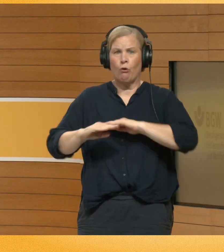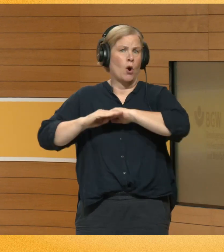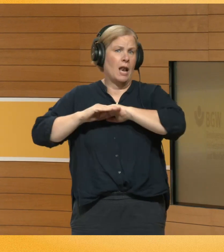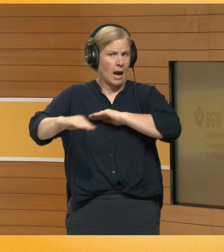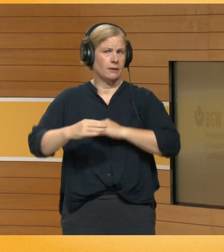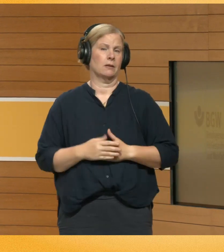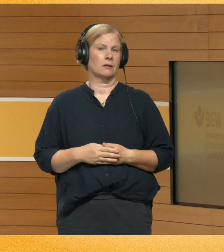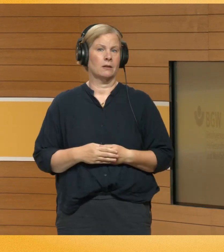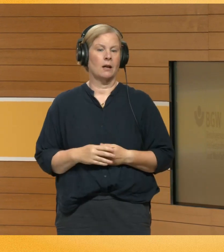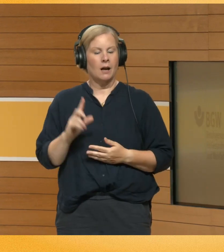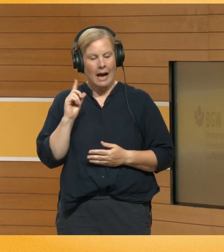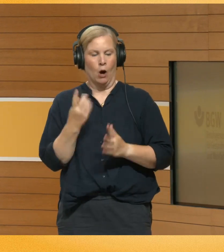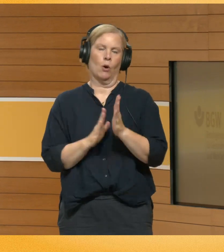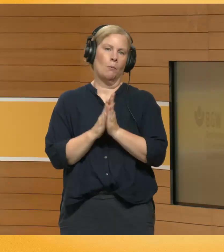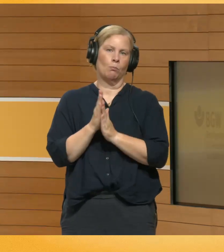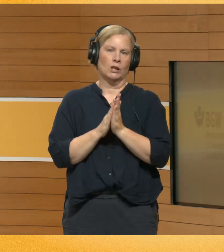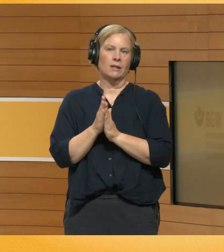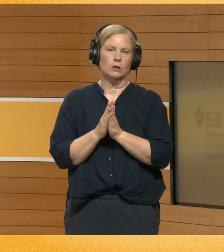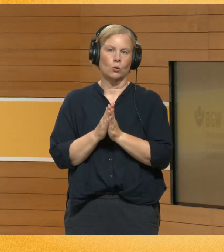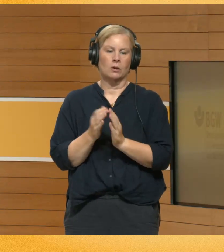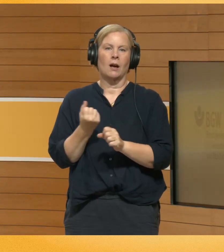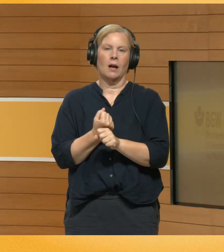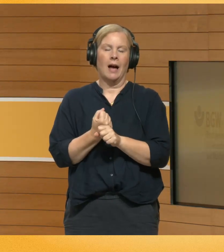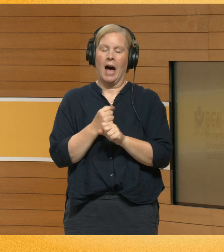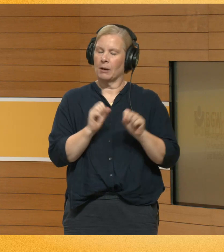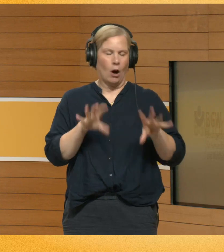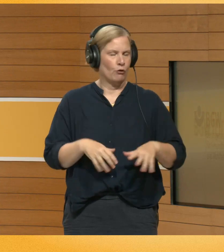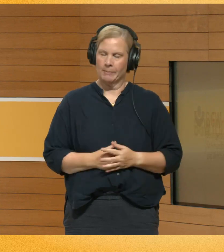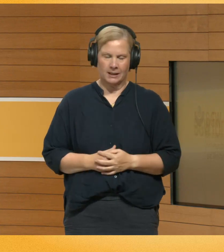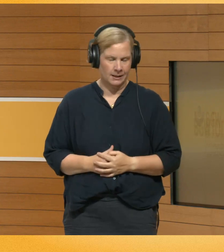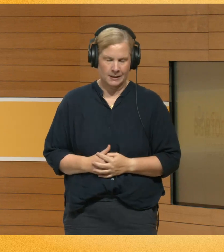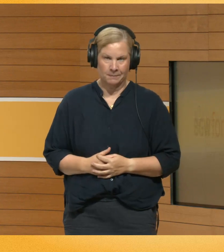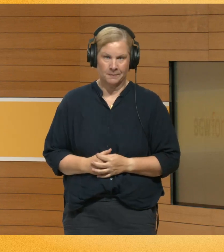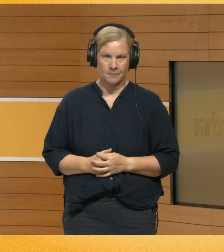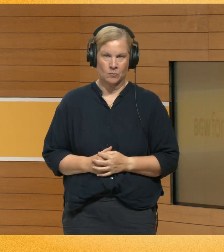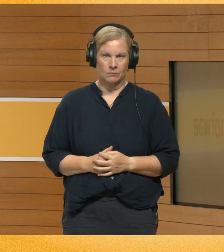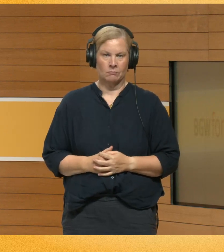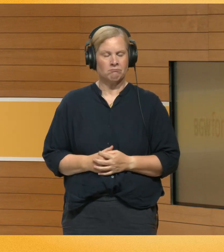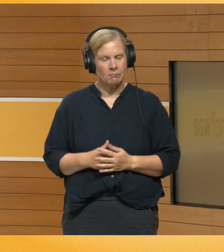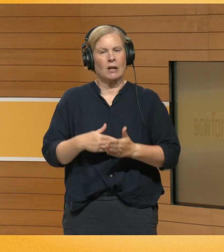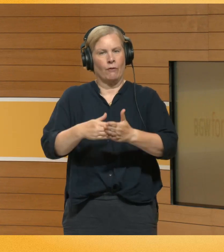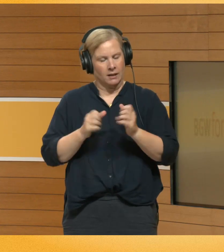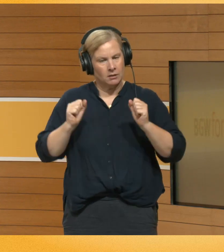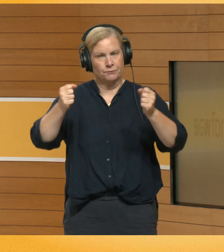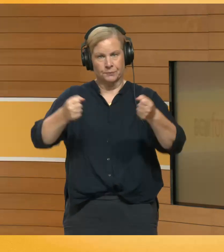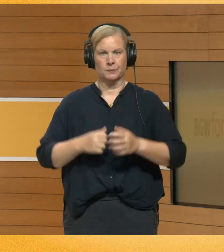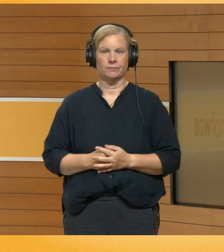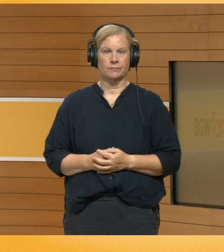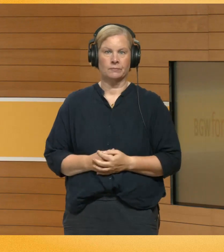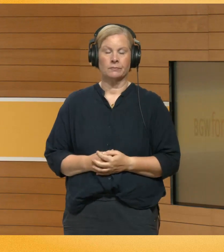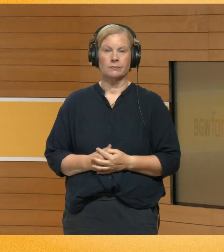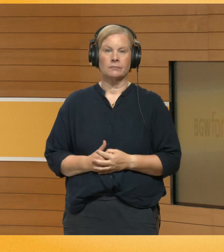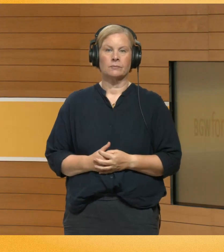motivation to work. What were the effects of these? The highlight is there is a sense